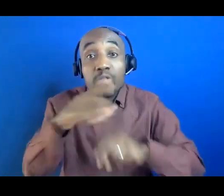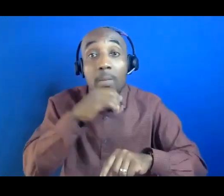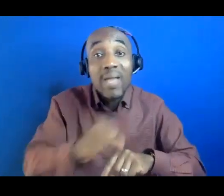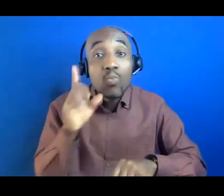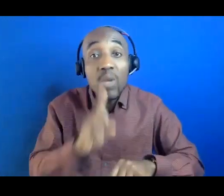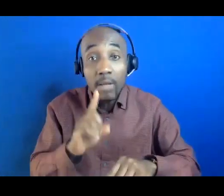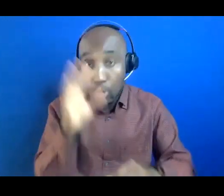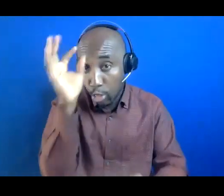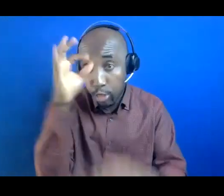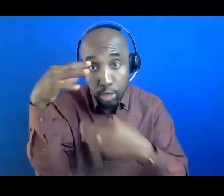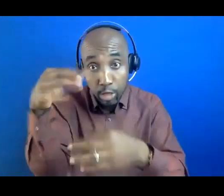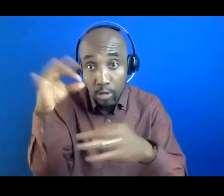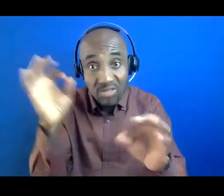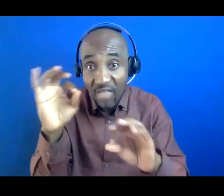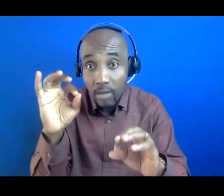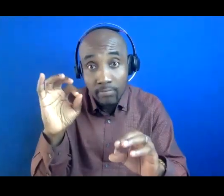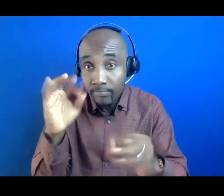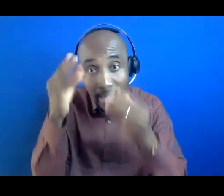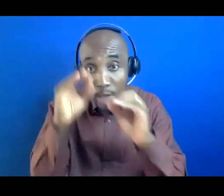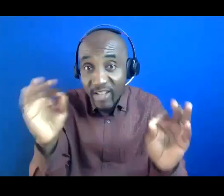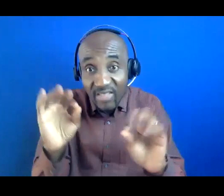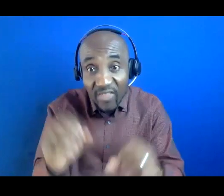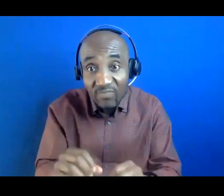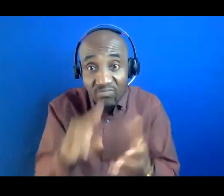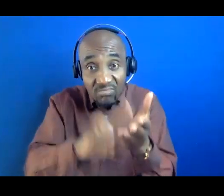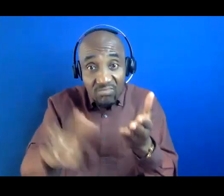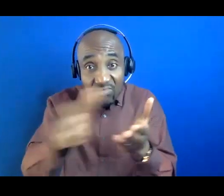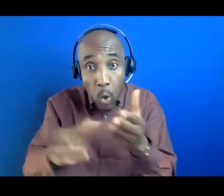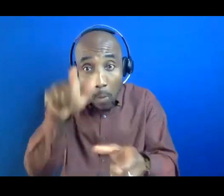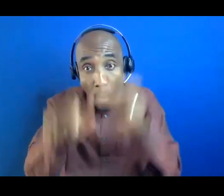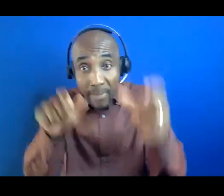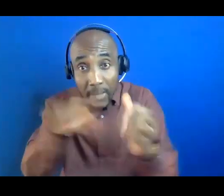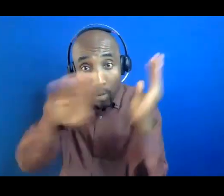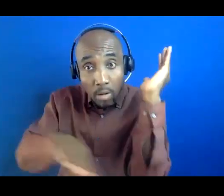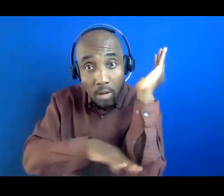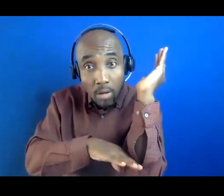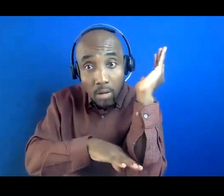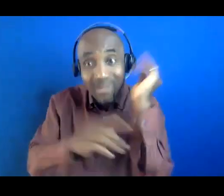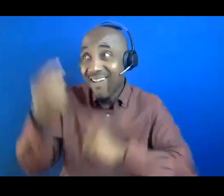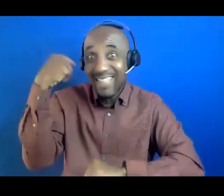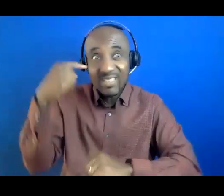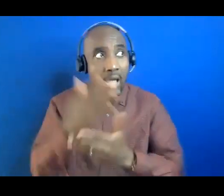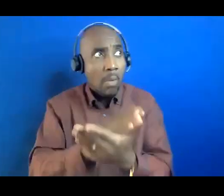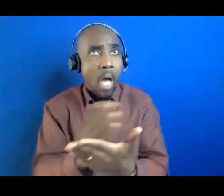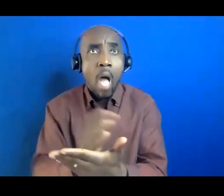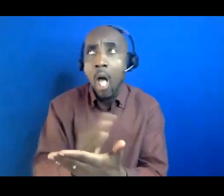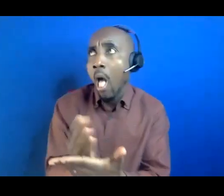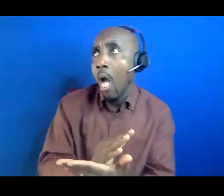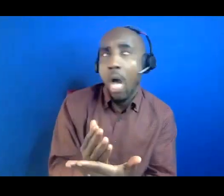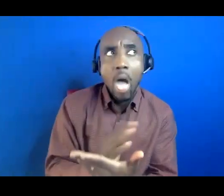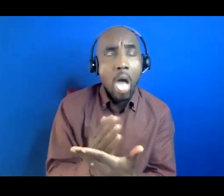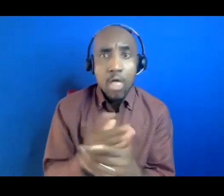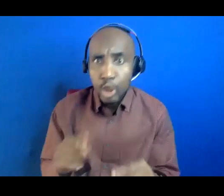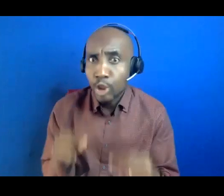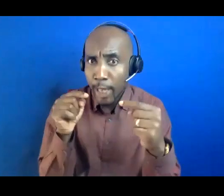women. They were ordinary people living in times of uncertainty and